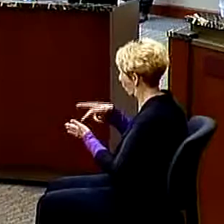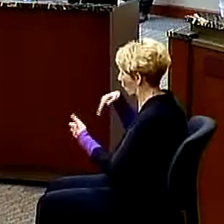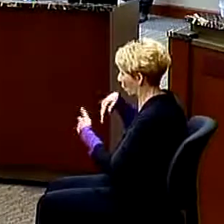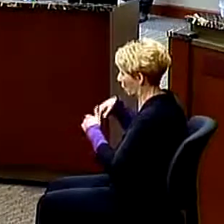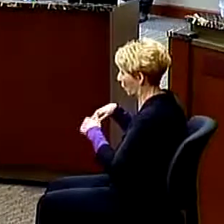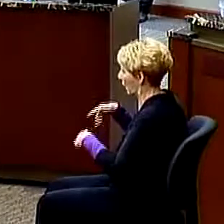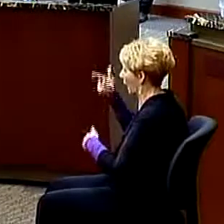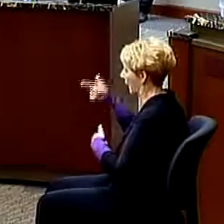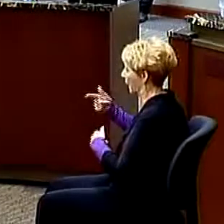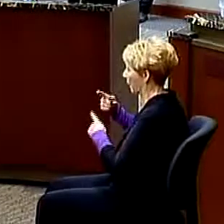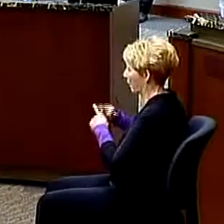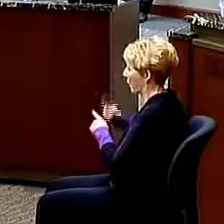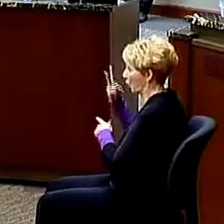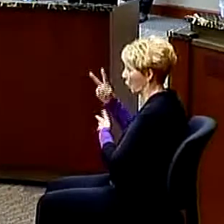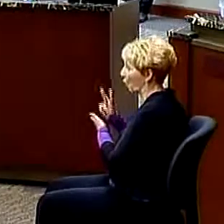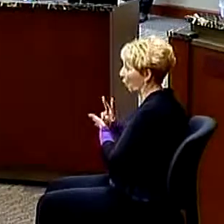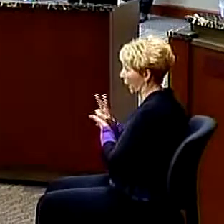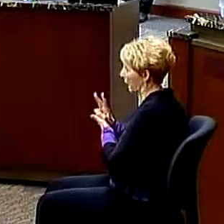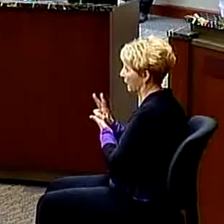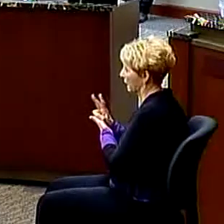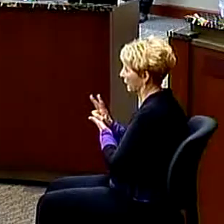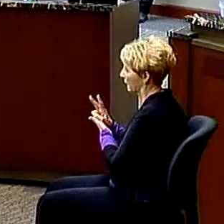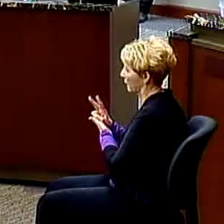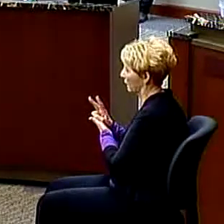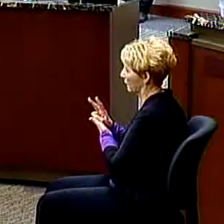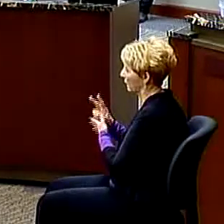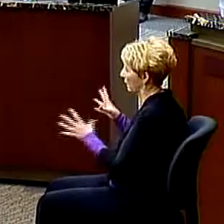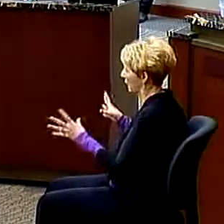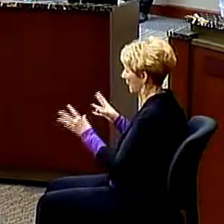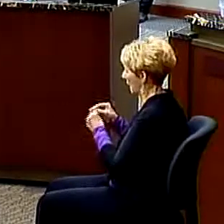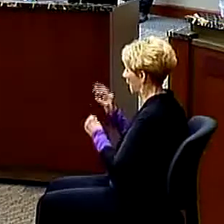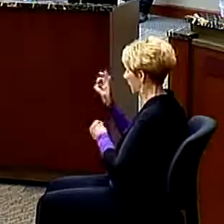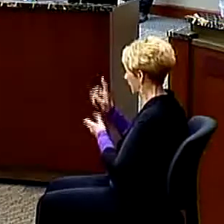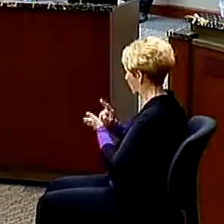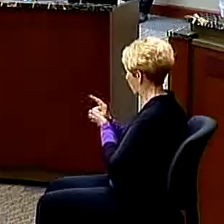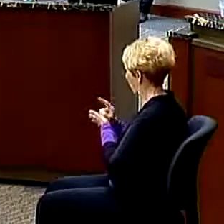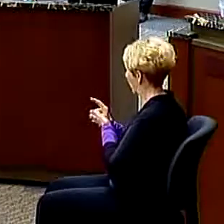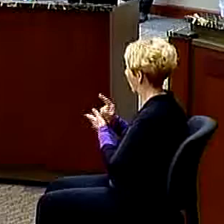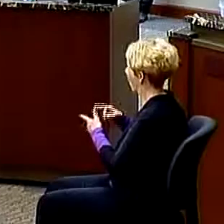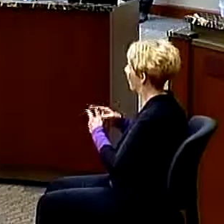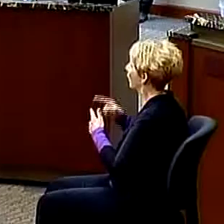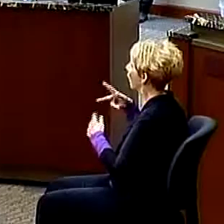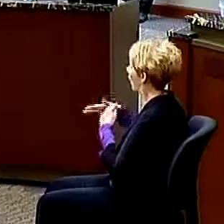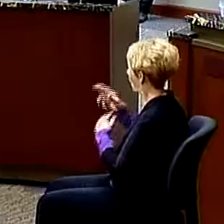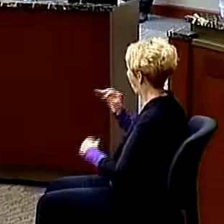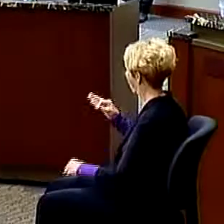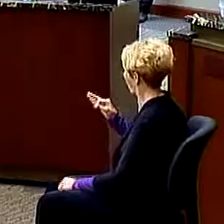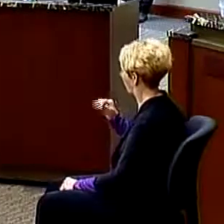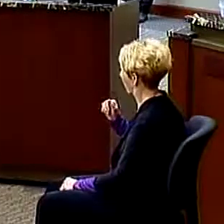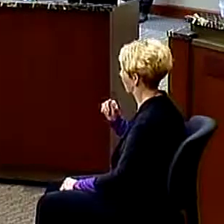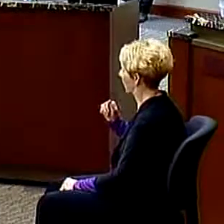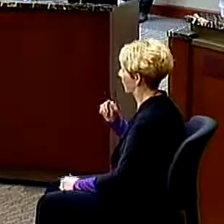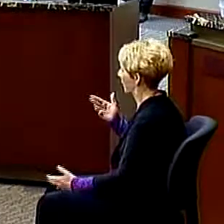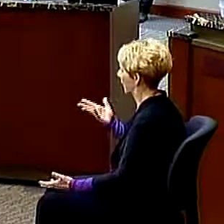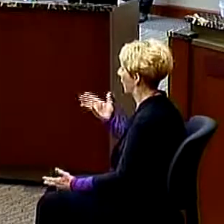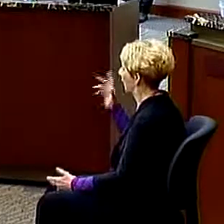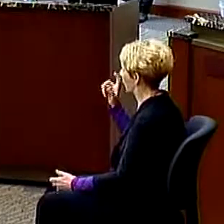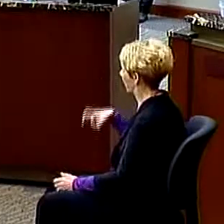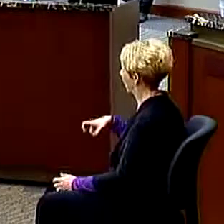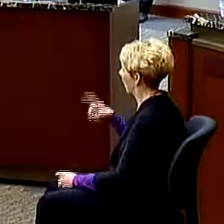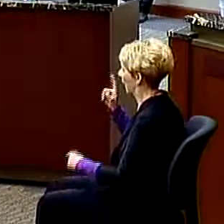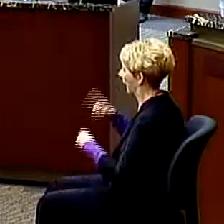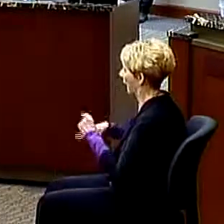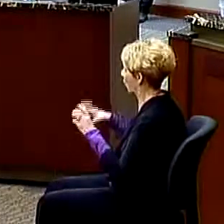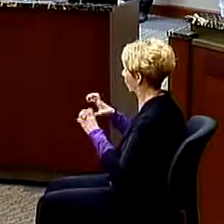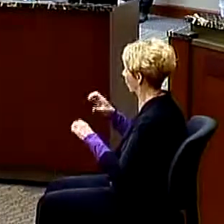the next month, 2 weeks. Six. So it's total 6 weeks. And you cut it off. I mean, you can't